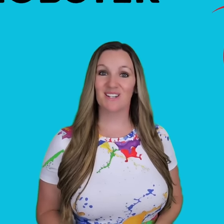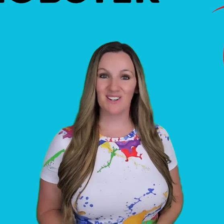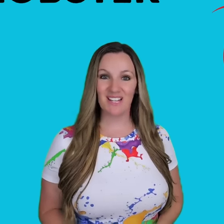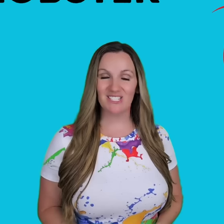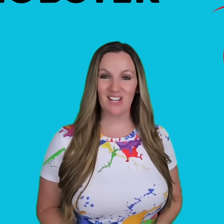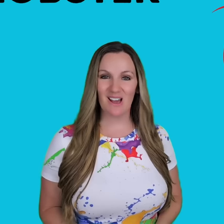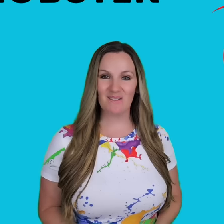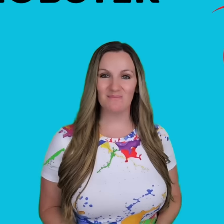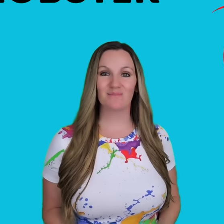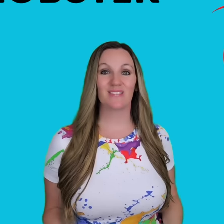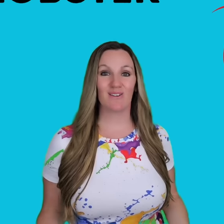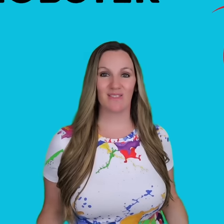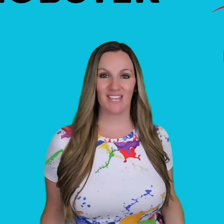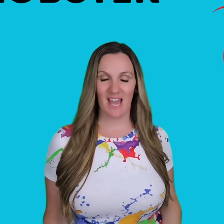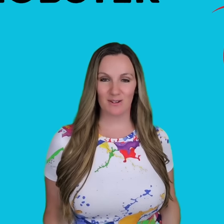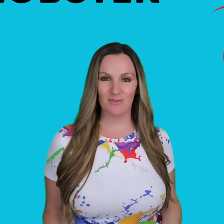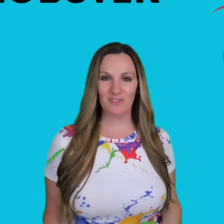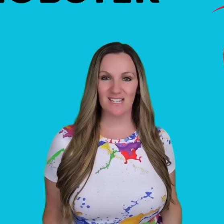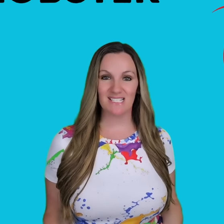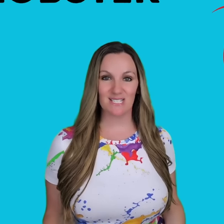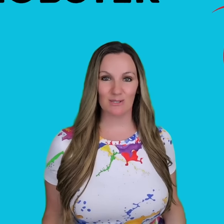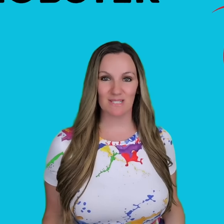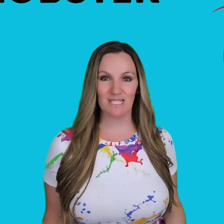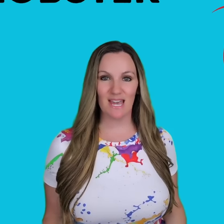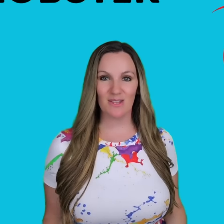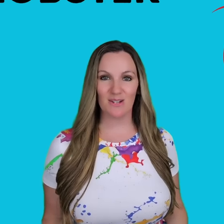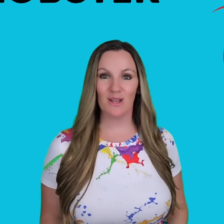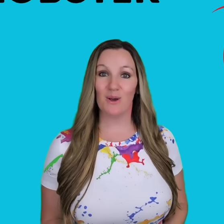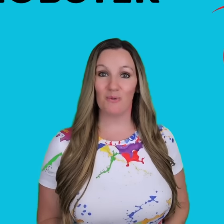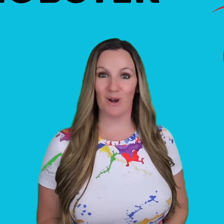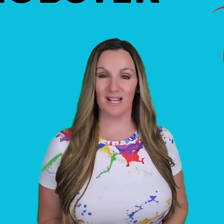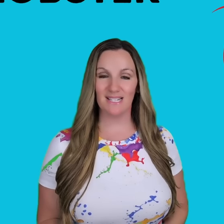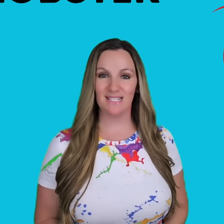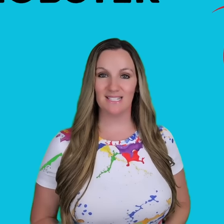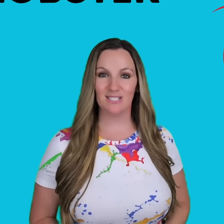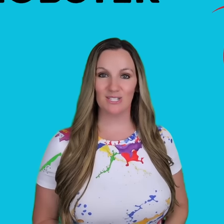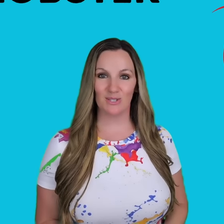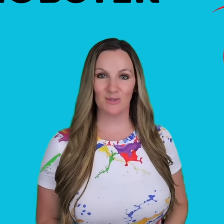Great job. Now on the count of three, let's do it together. One, two,